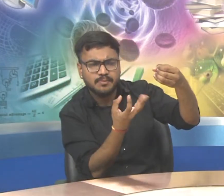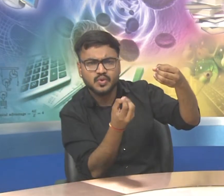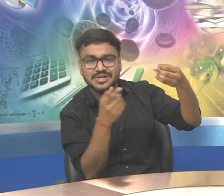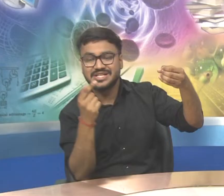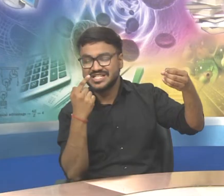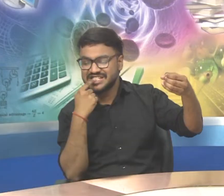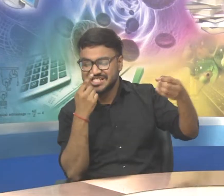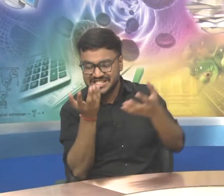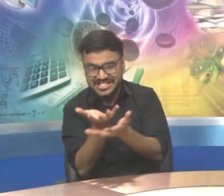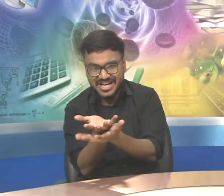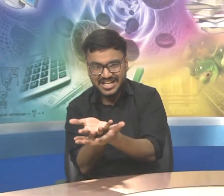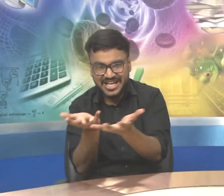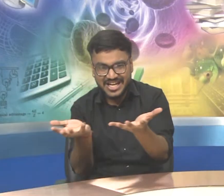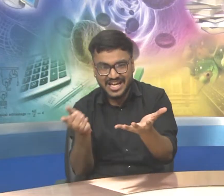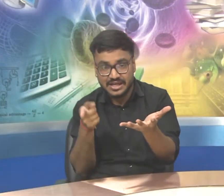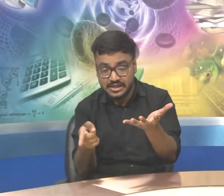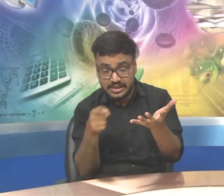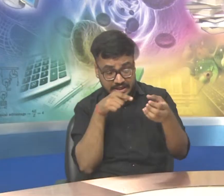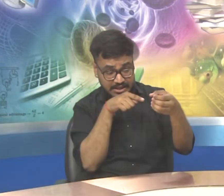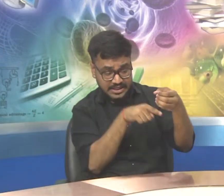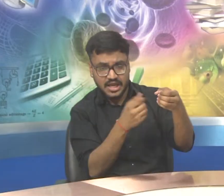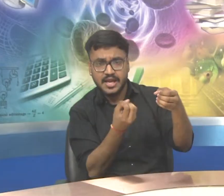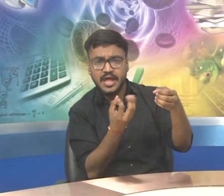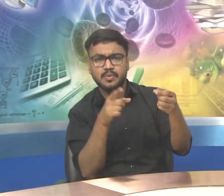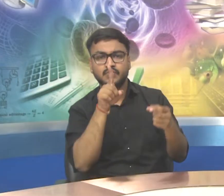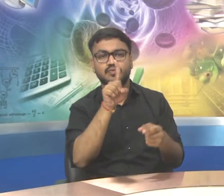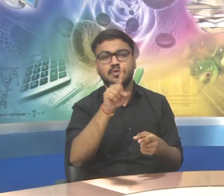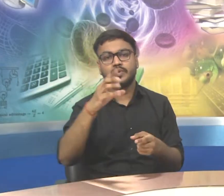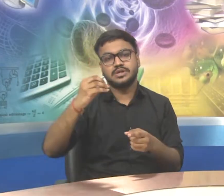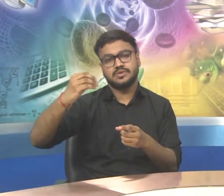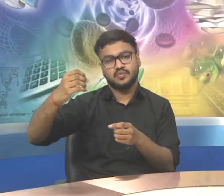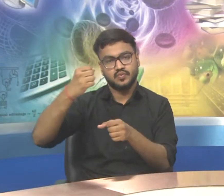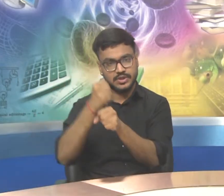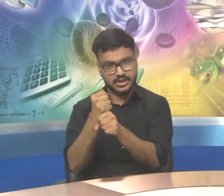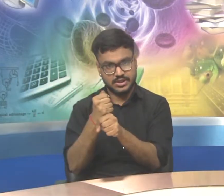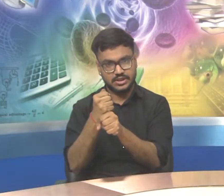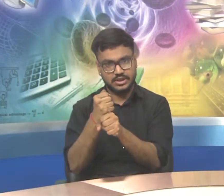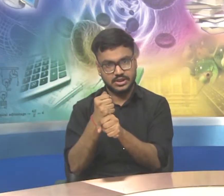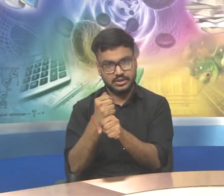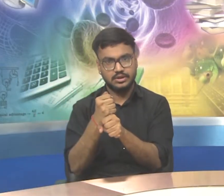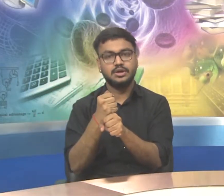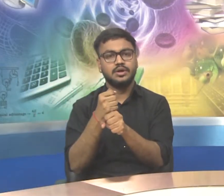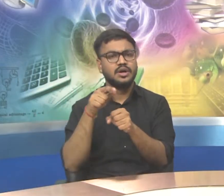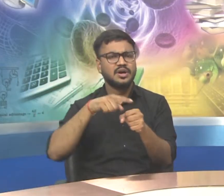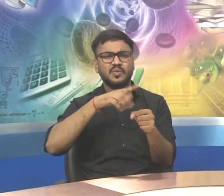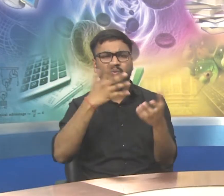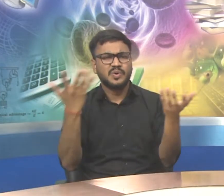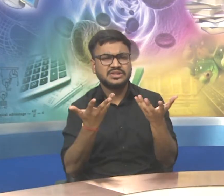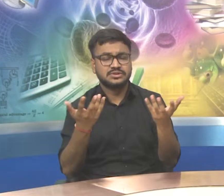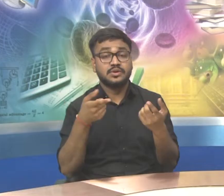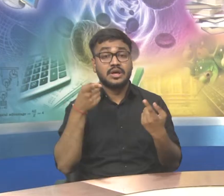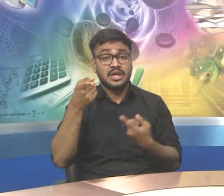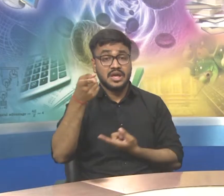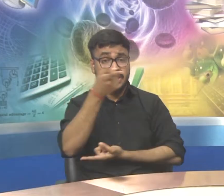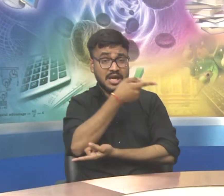In 100 gram of a solution, how much of it is solute?